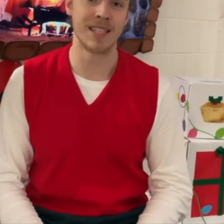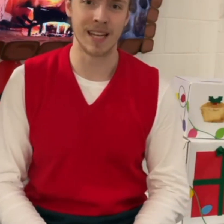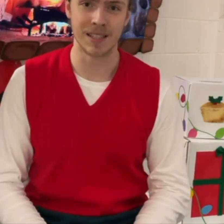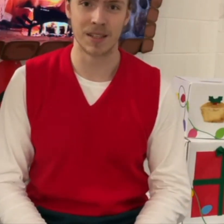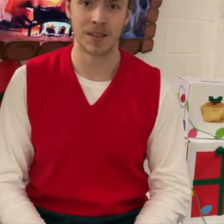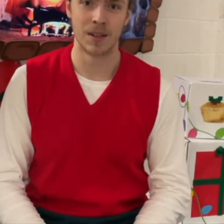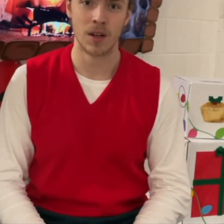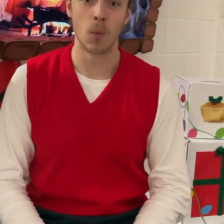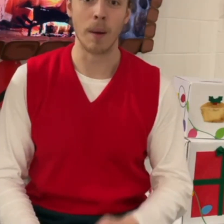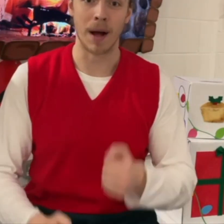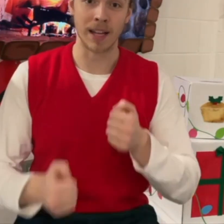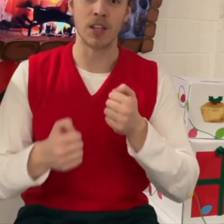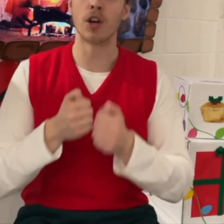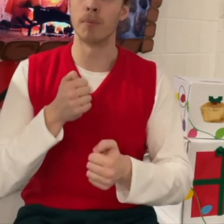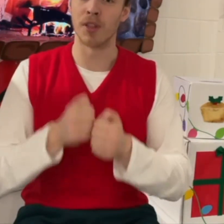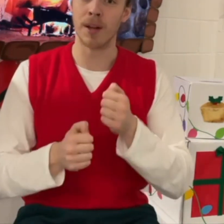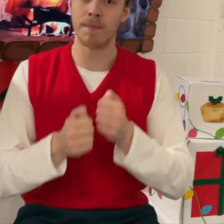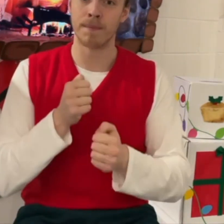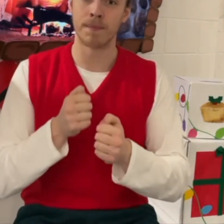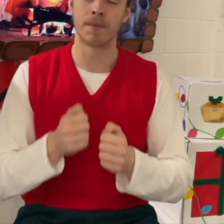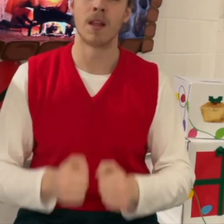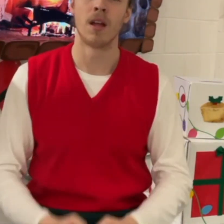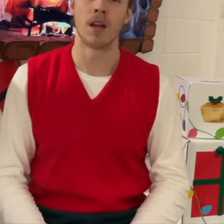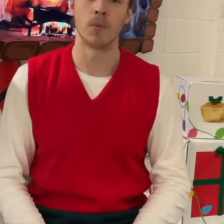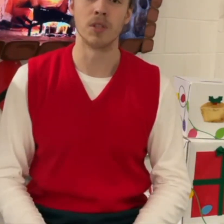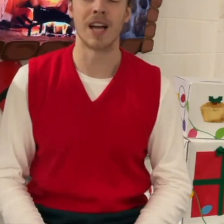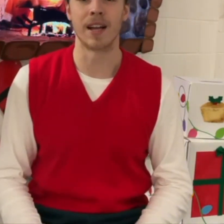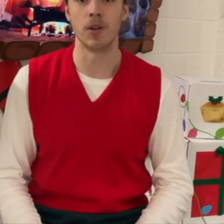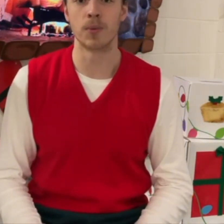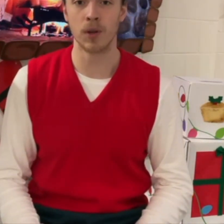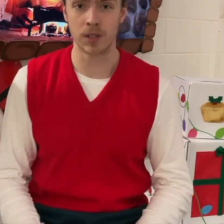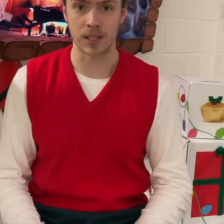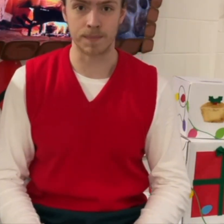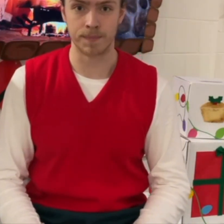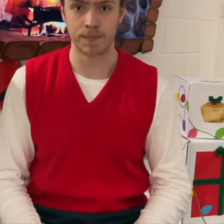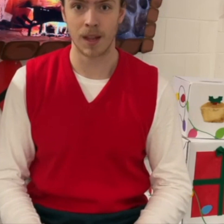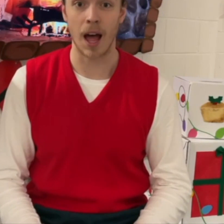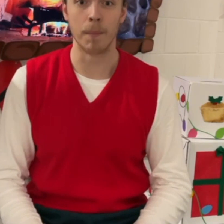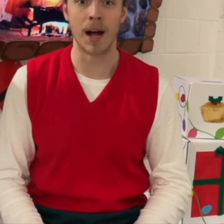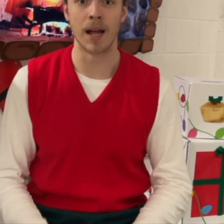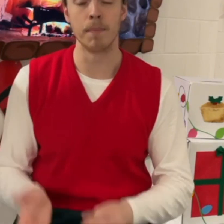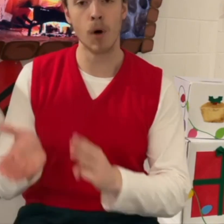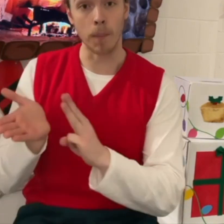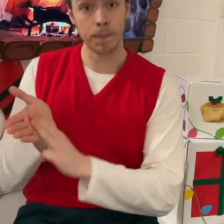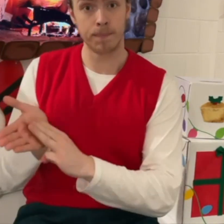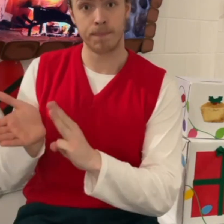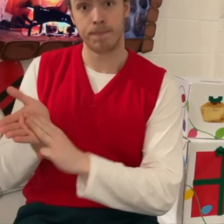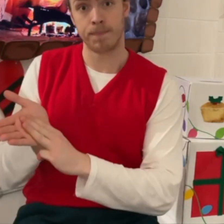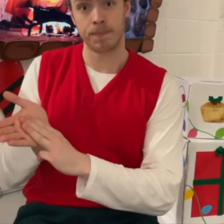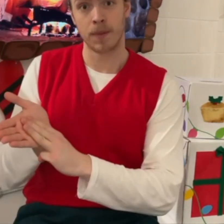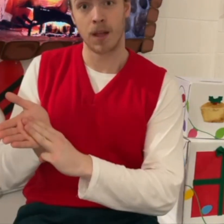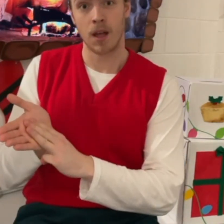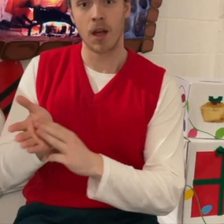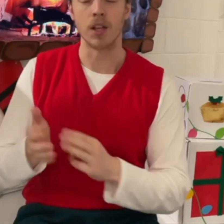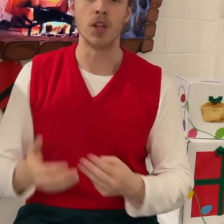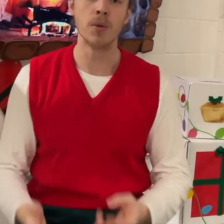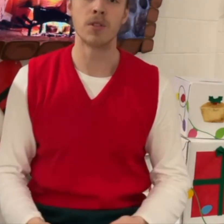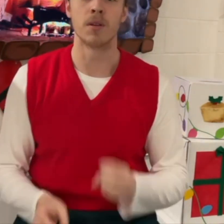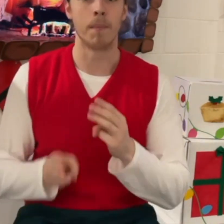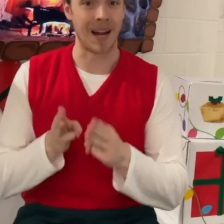teens, when my younger brother was diagnosed with autism, and my mum used